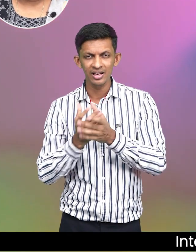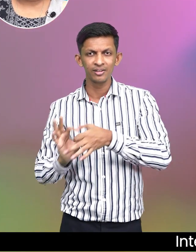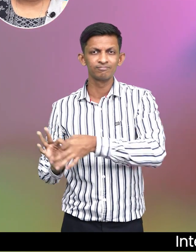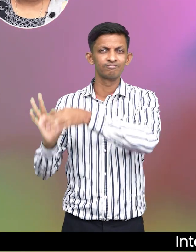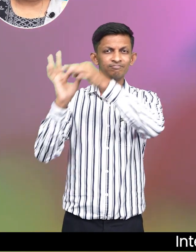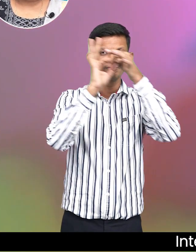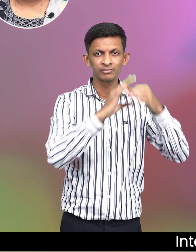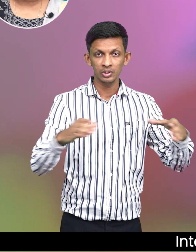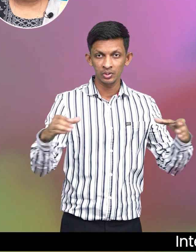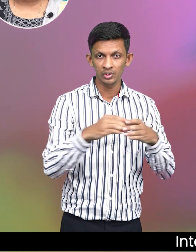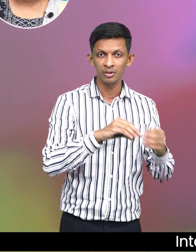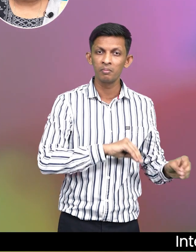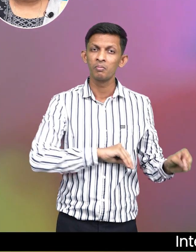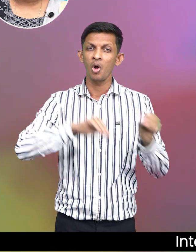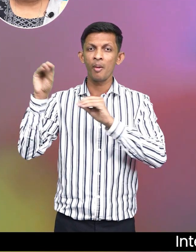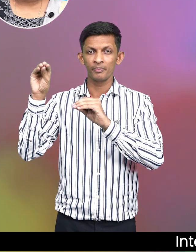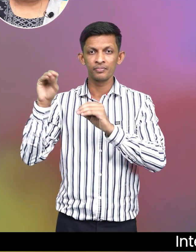International migration.